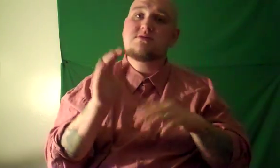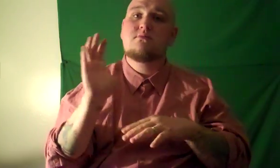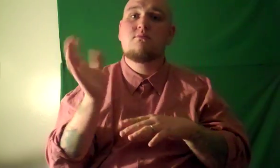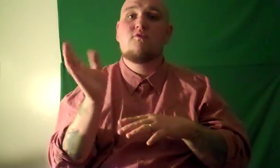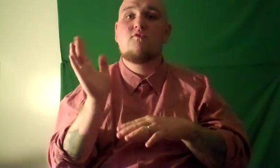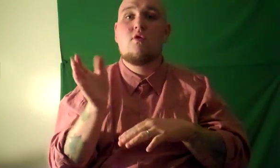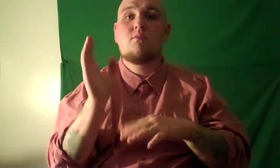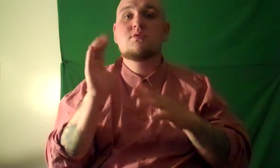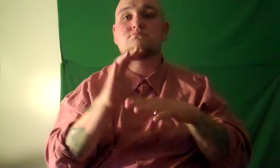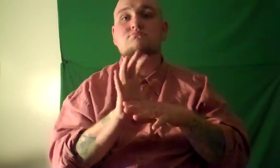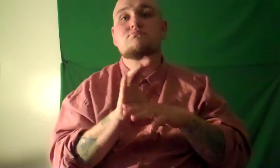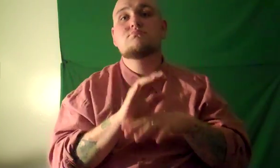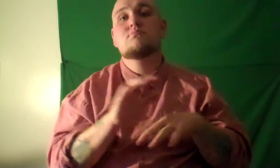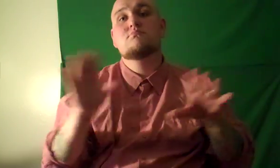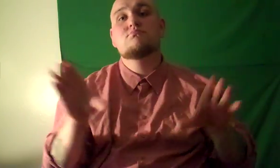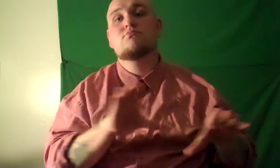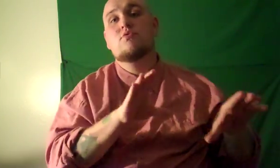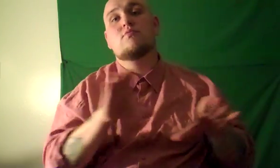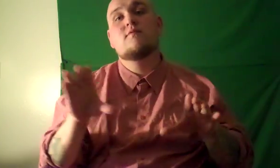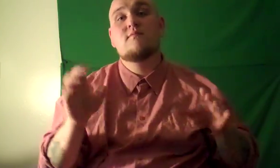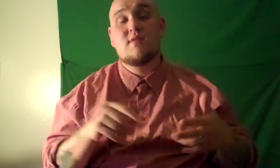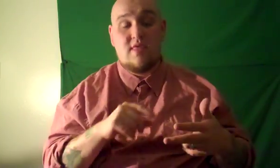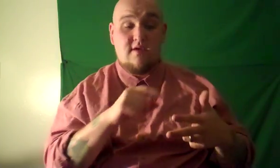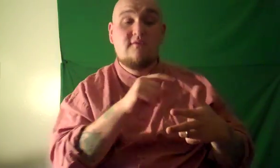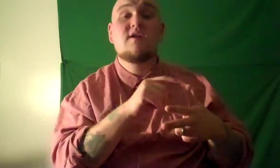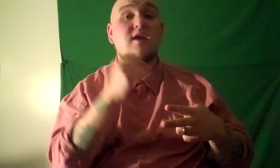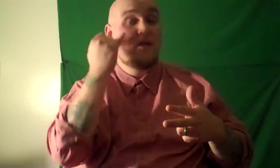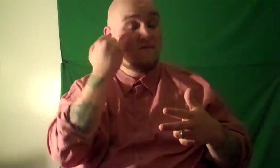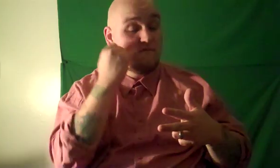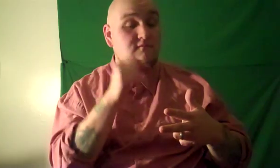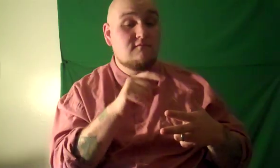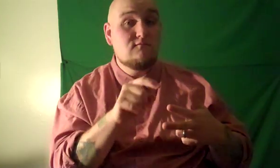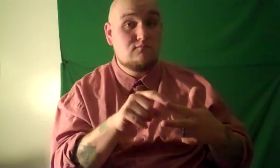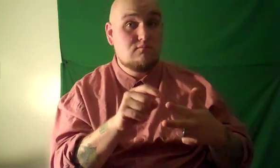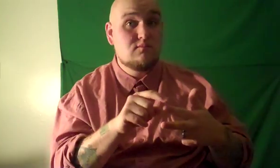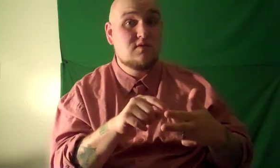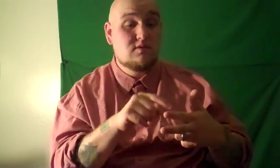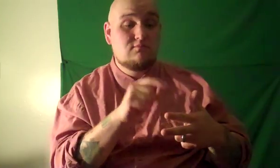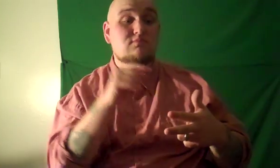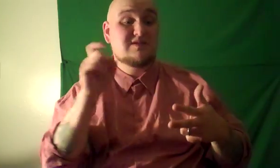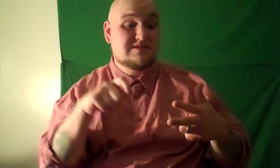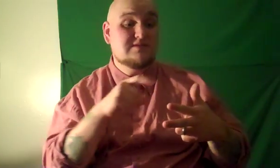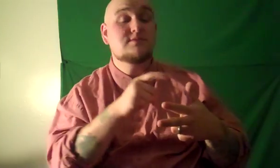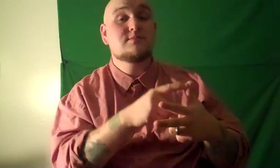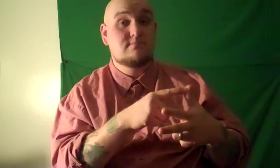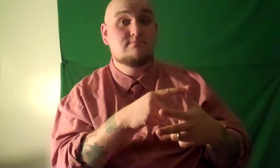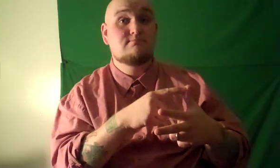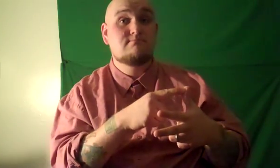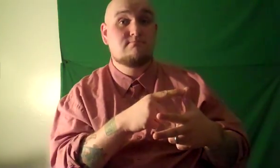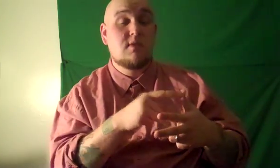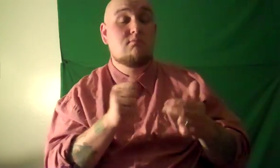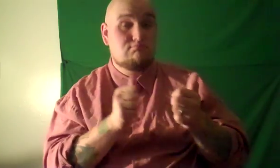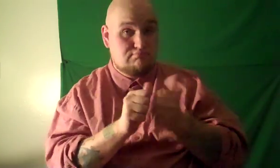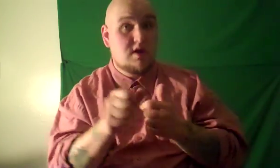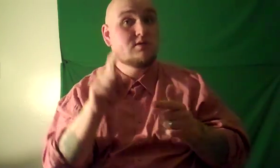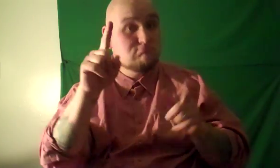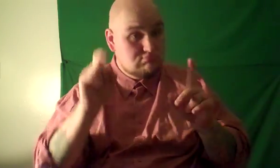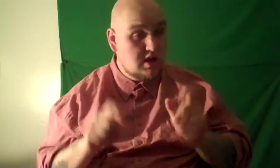an NIC Advanced certified member, you will have, again, passed the written test. You will have